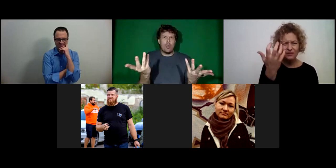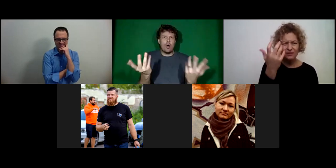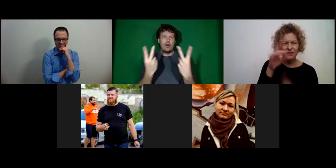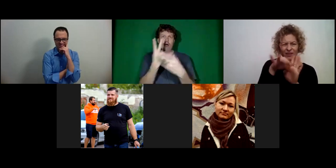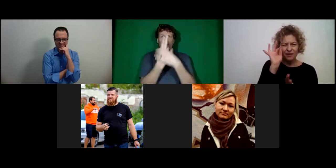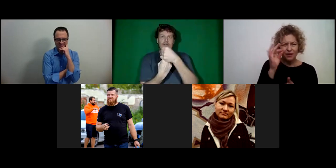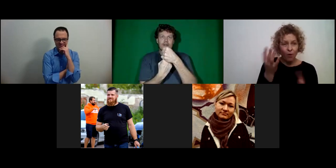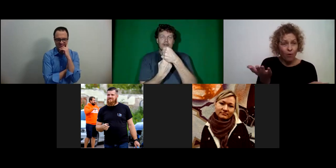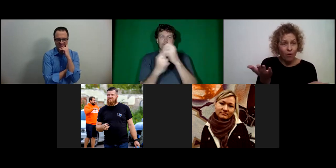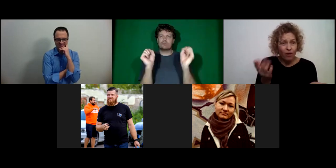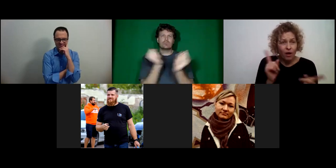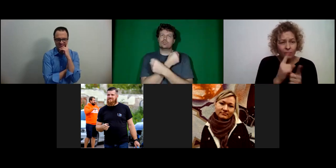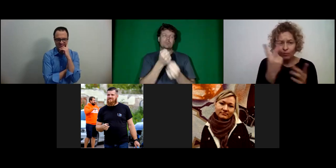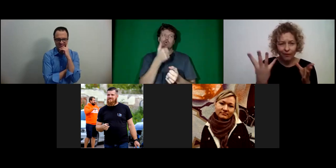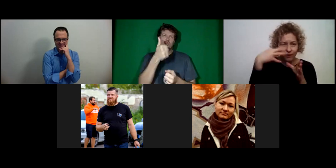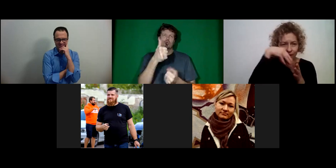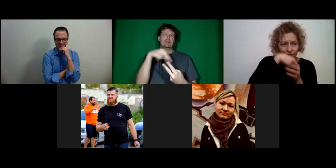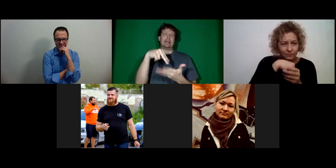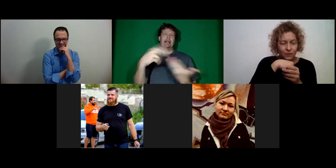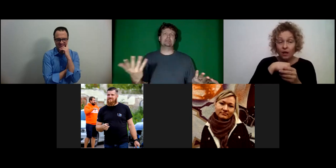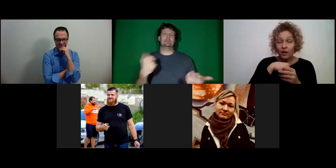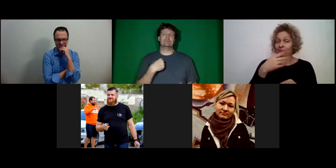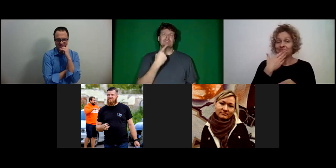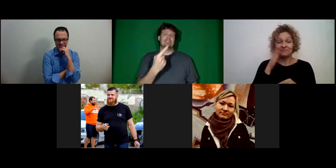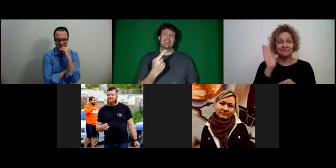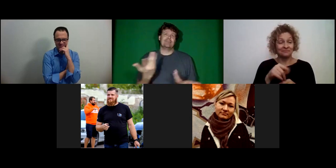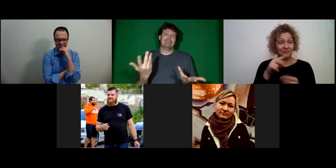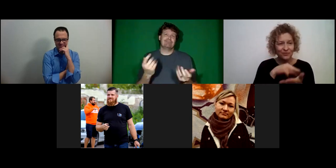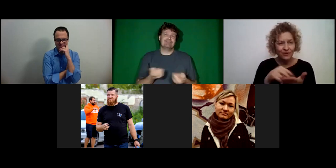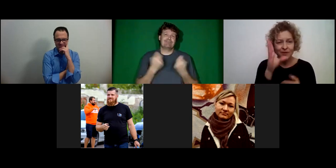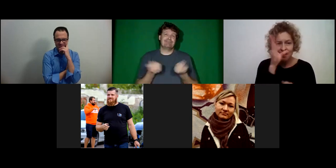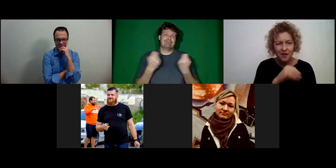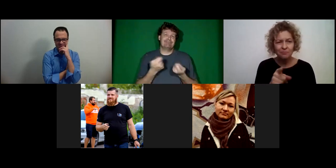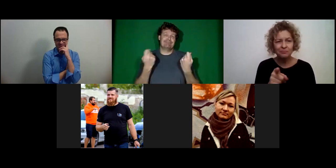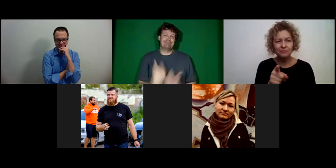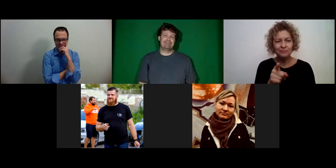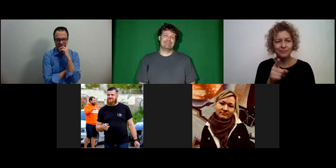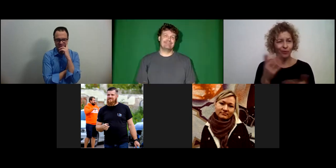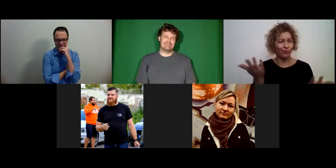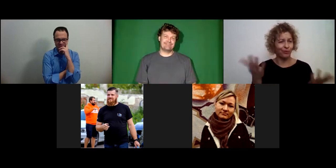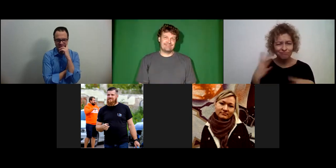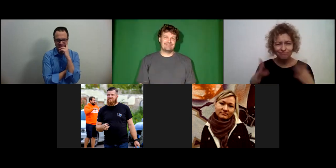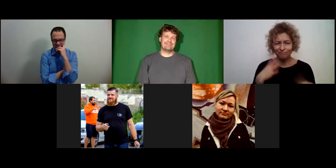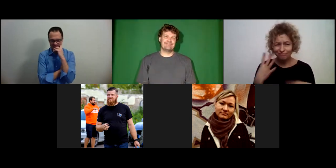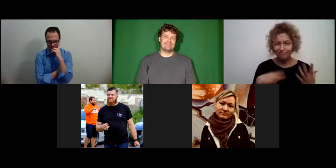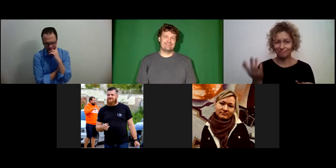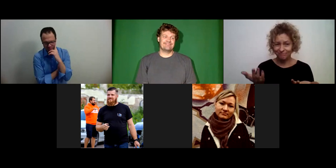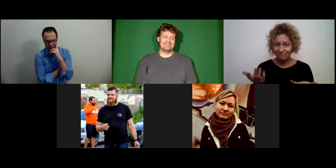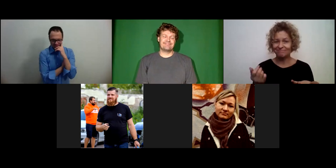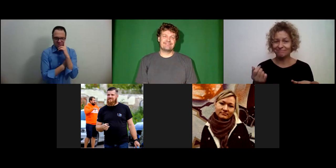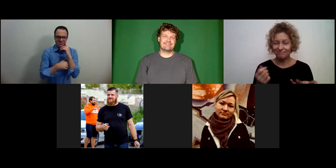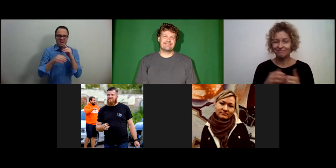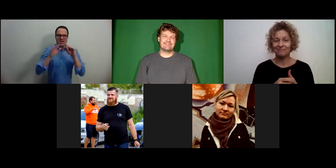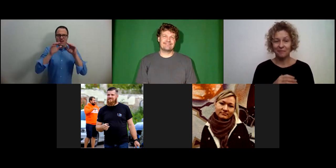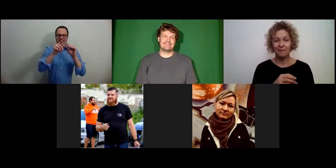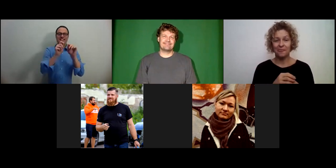He was shocked that I was and extremely tall and deaf and I could still be a good dancer. But I told him it's all in the